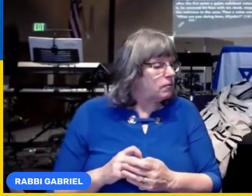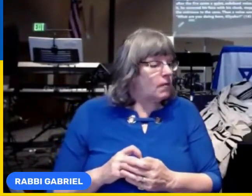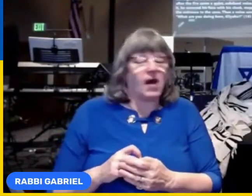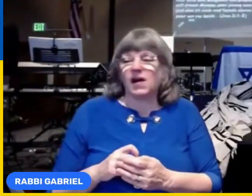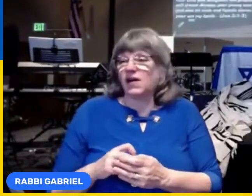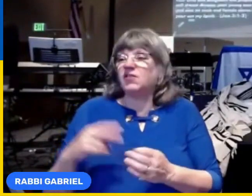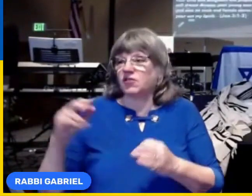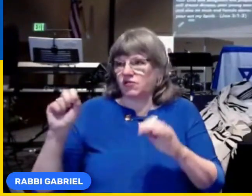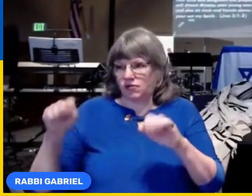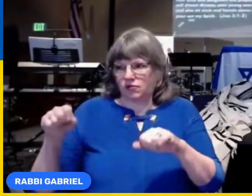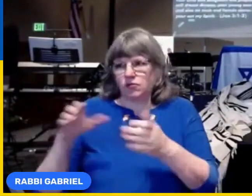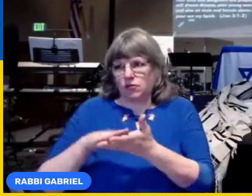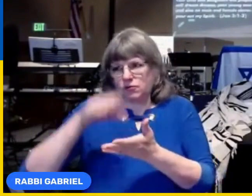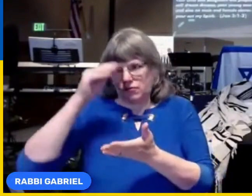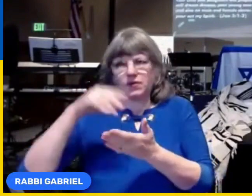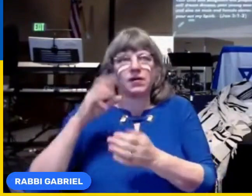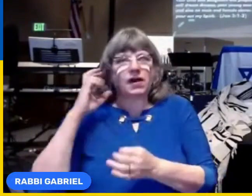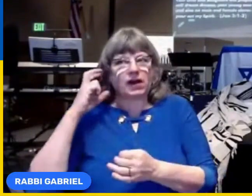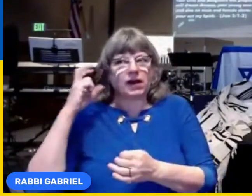very important.